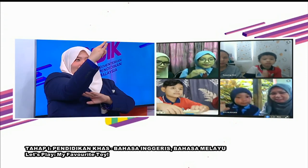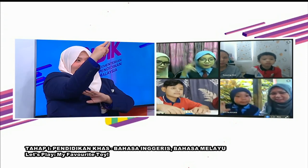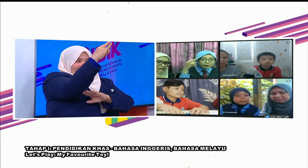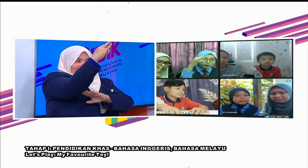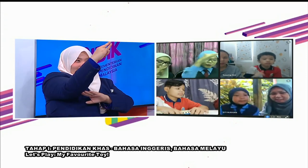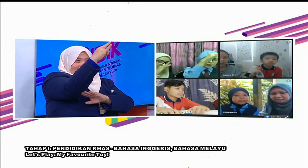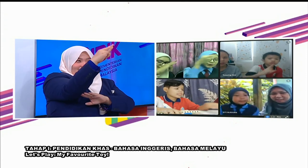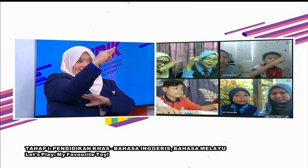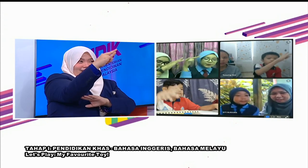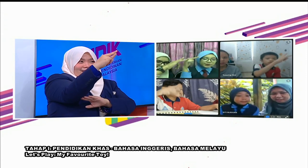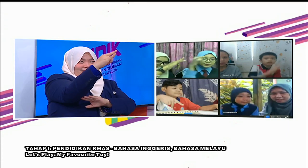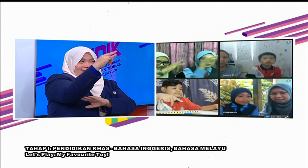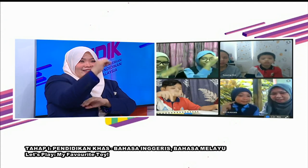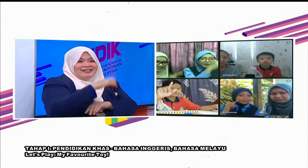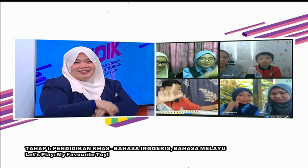Plane.